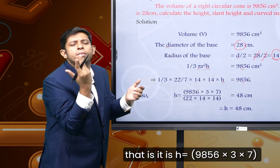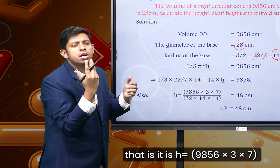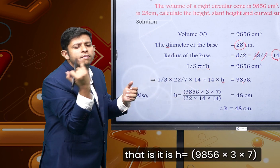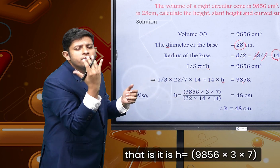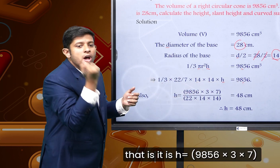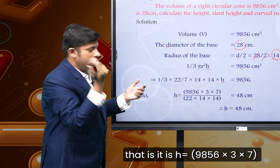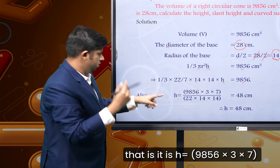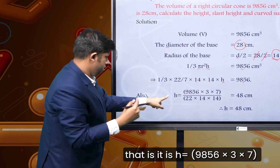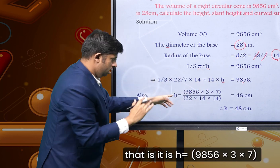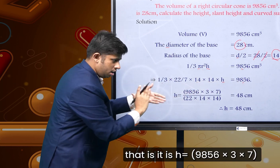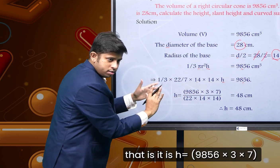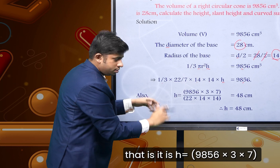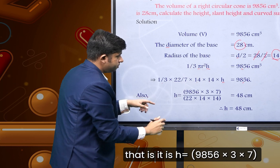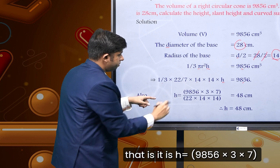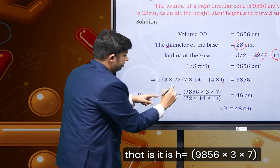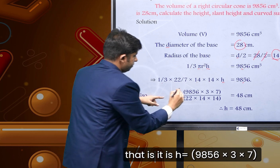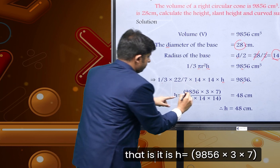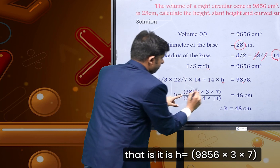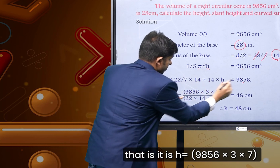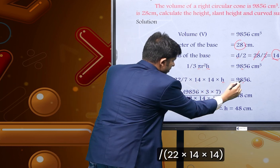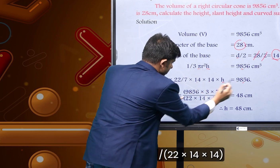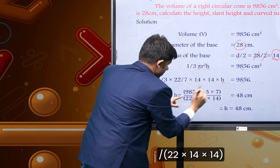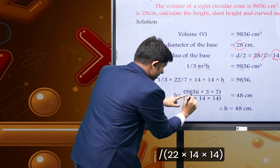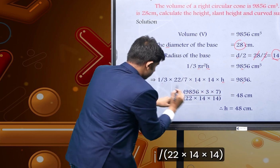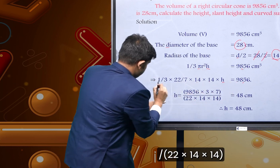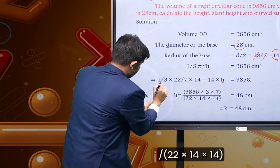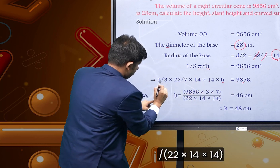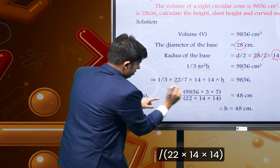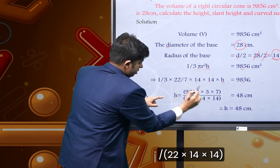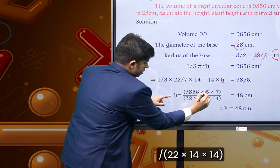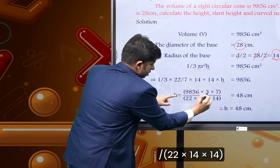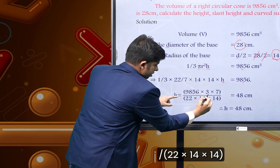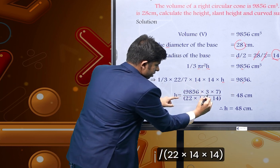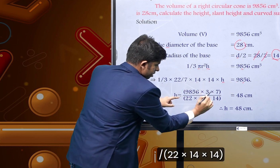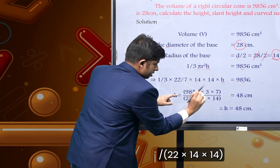9856 into 3 into 7 by 22 into 14 into 40.